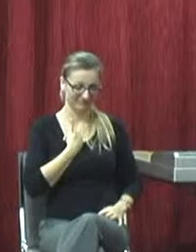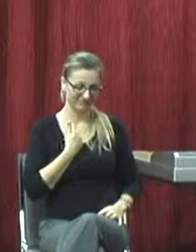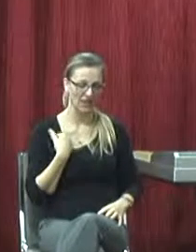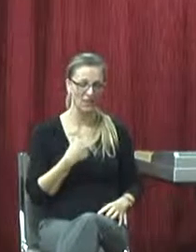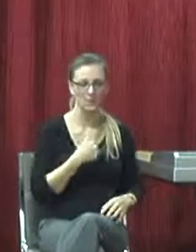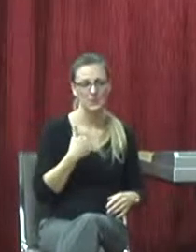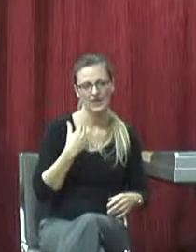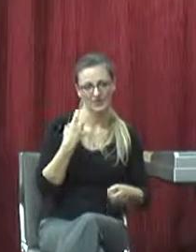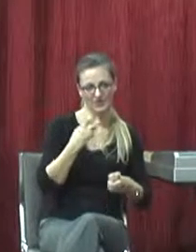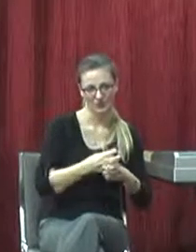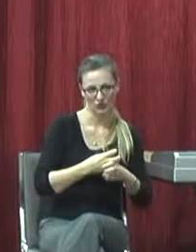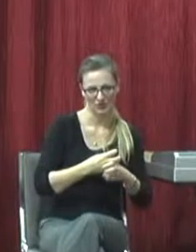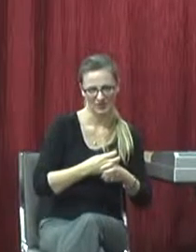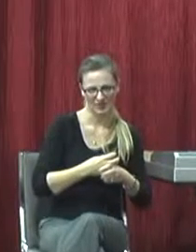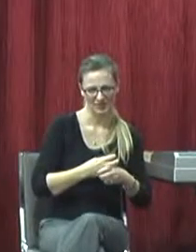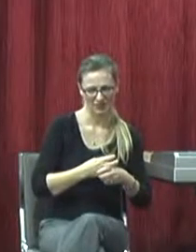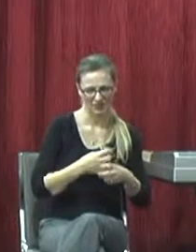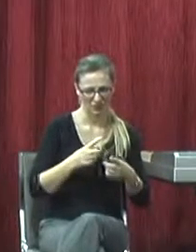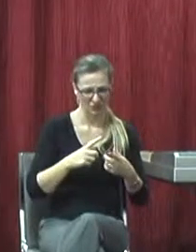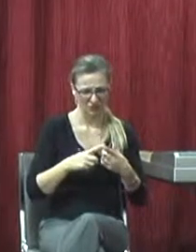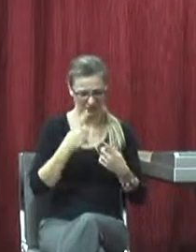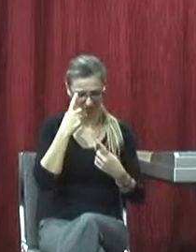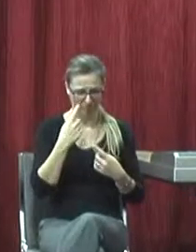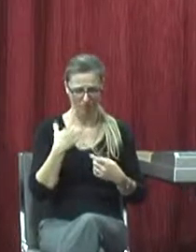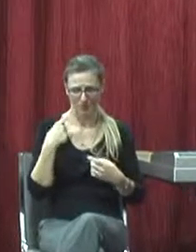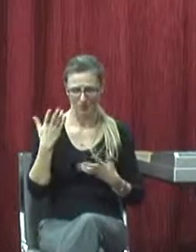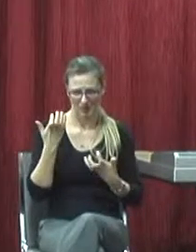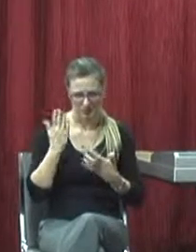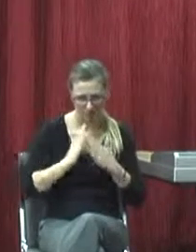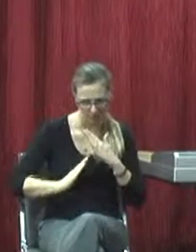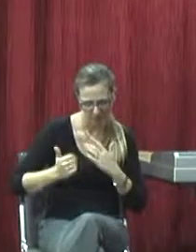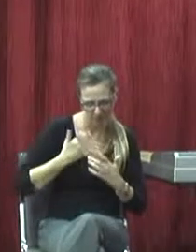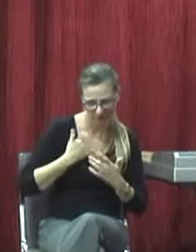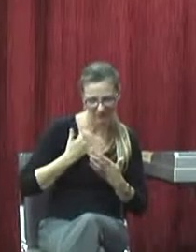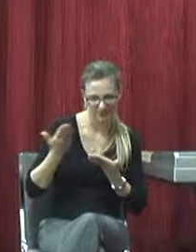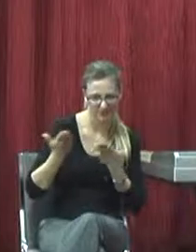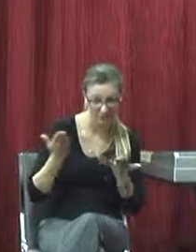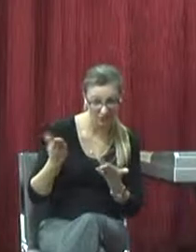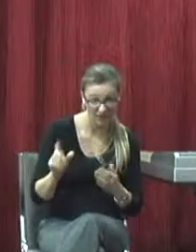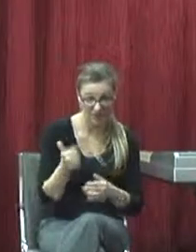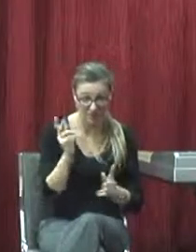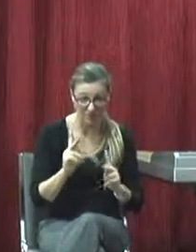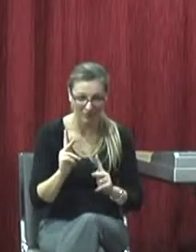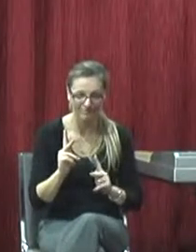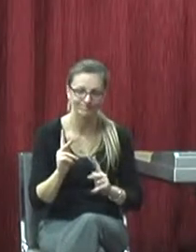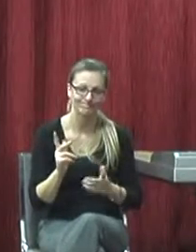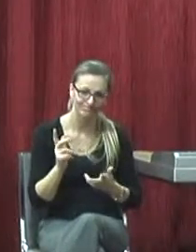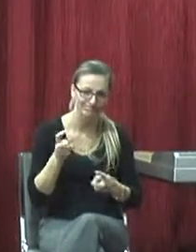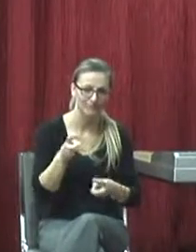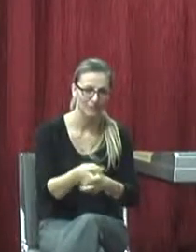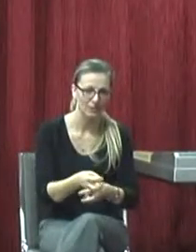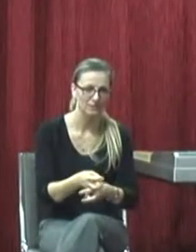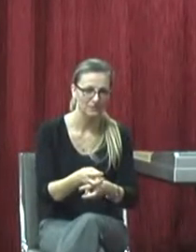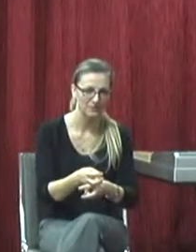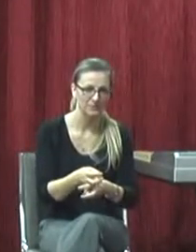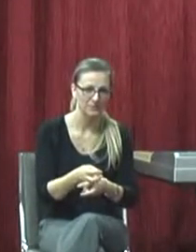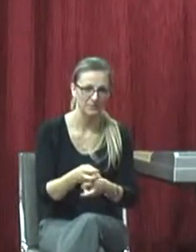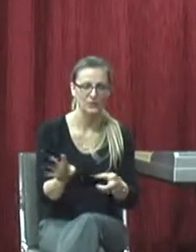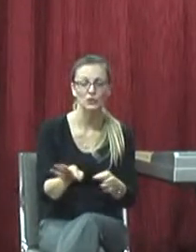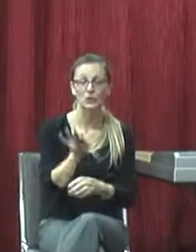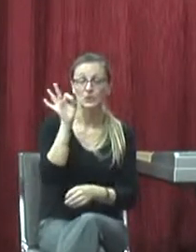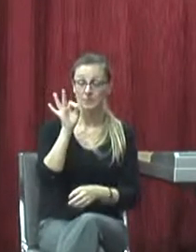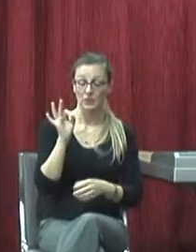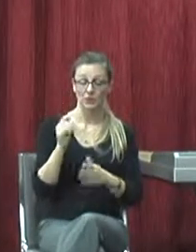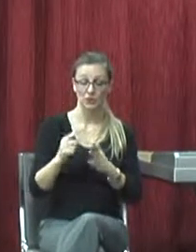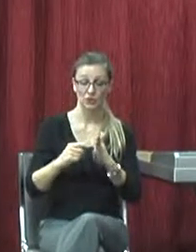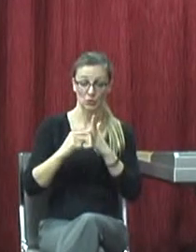saying, I want to serve in this way, humble myself and serve it this way. So the Holy Spirit has showed me something about us as